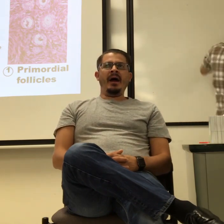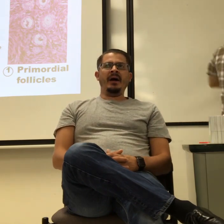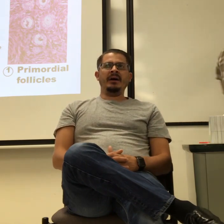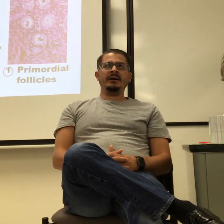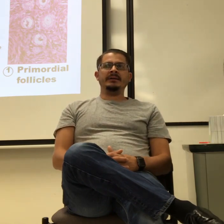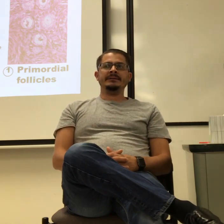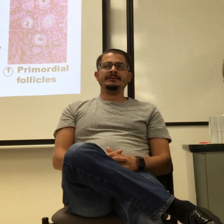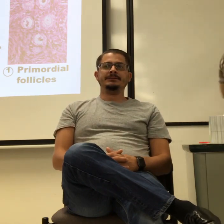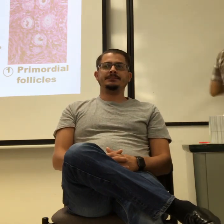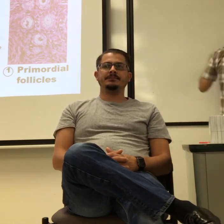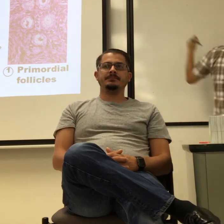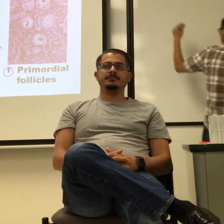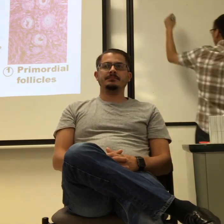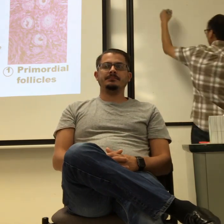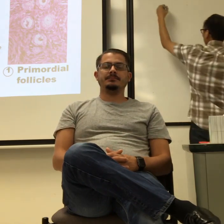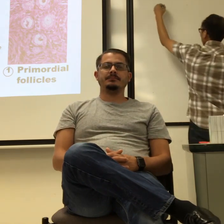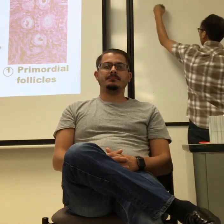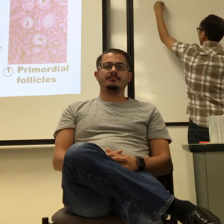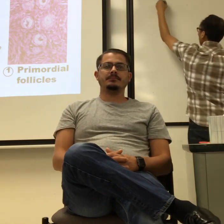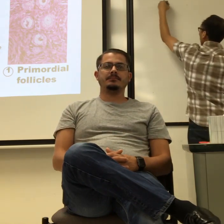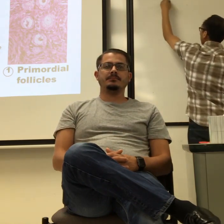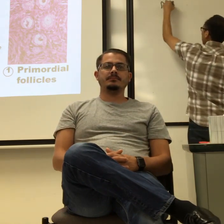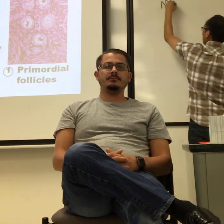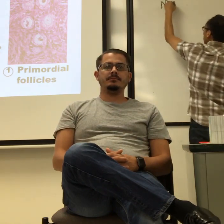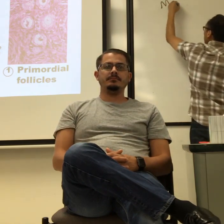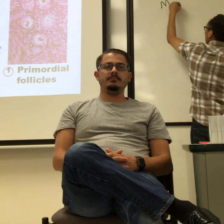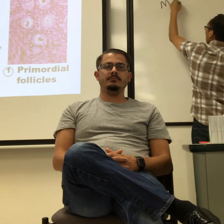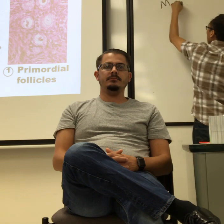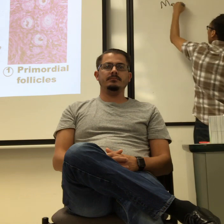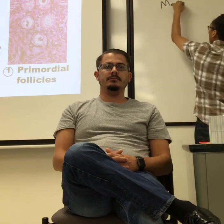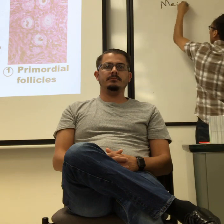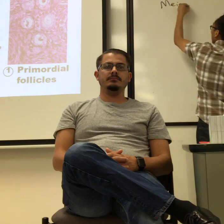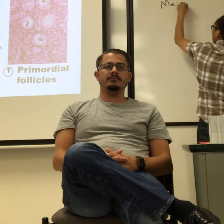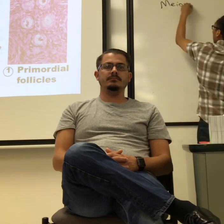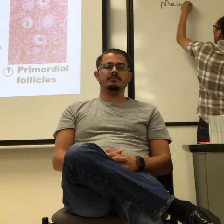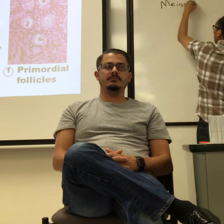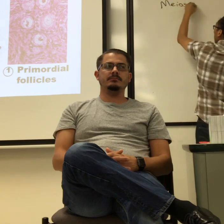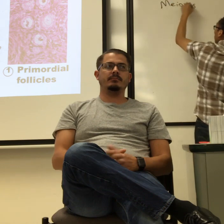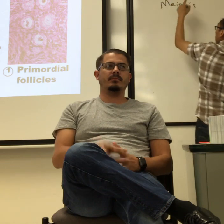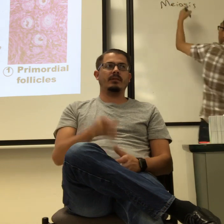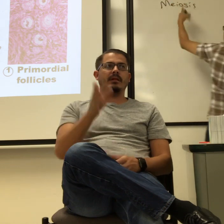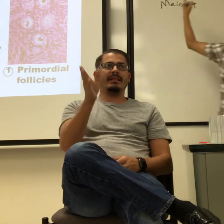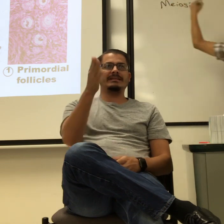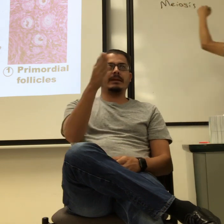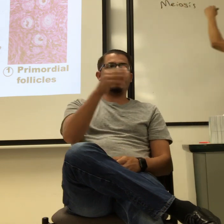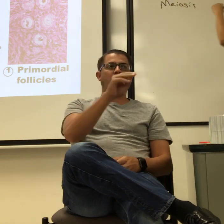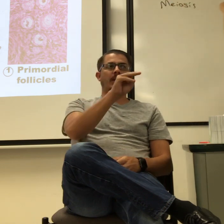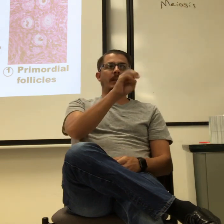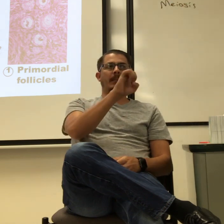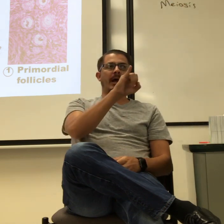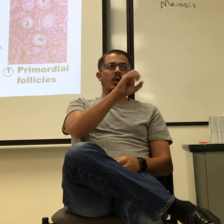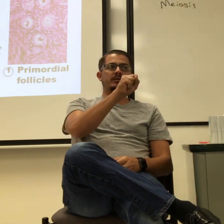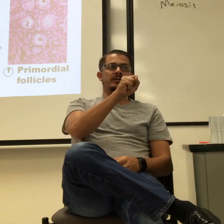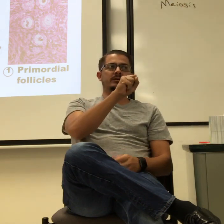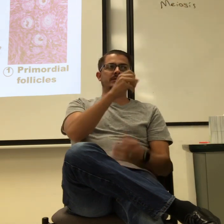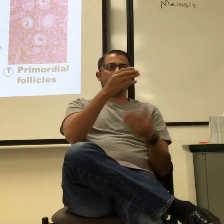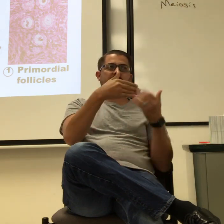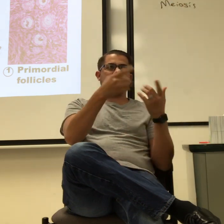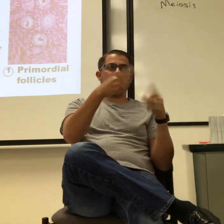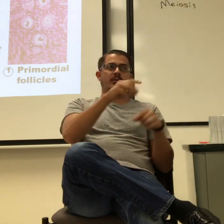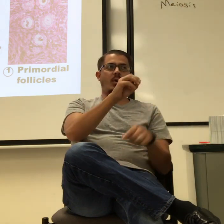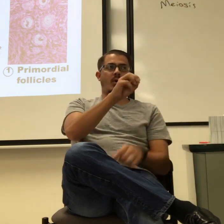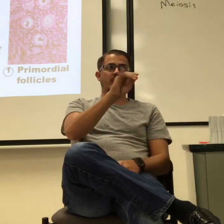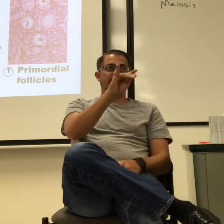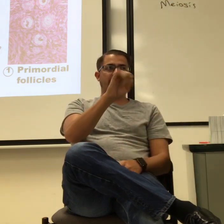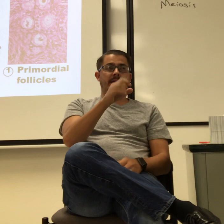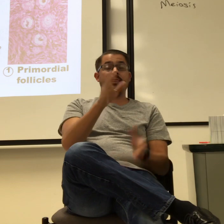So how about to keep track of things on this side of the board? Let's go meiosis, whatever's going on with the oocyte, meiosis, and on this